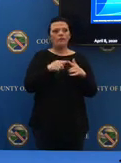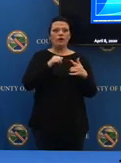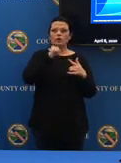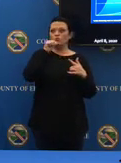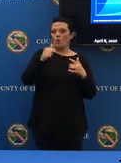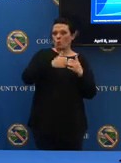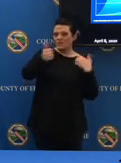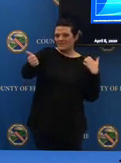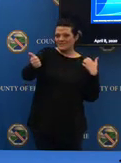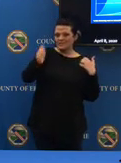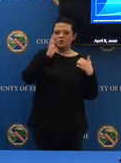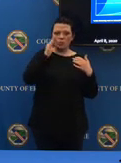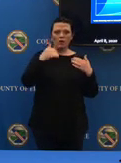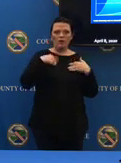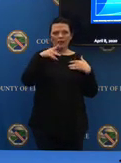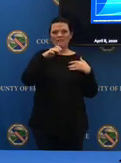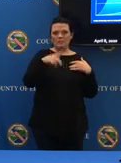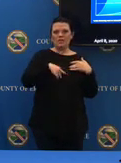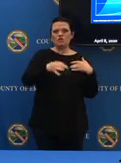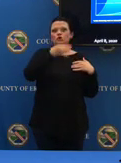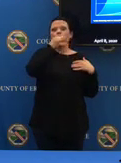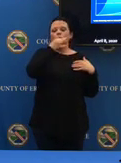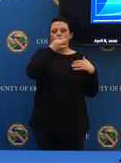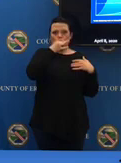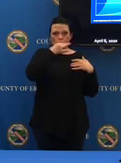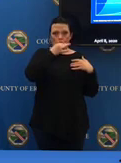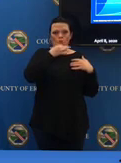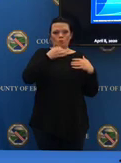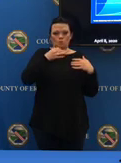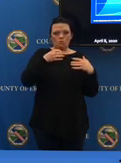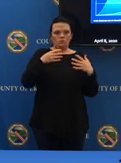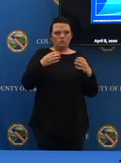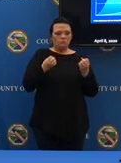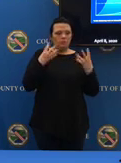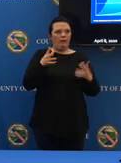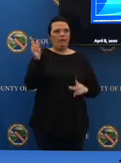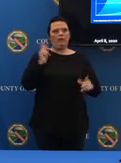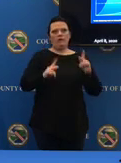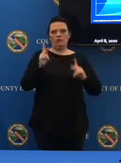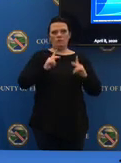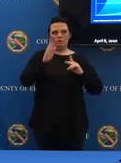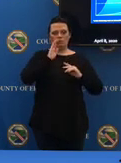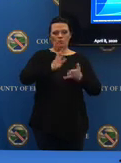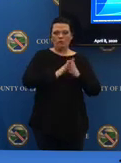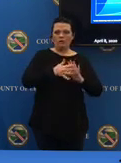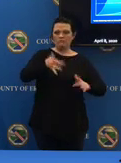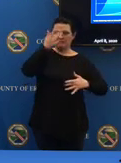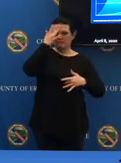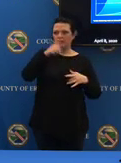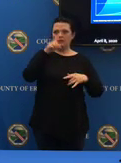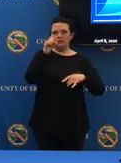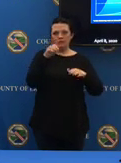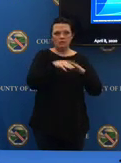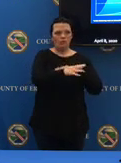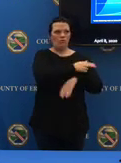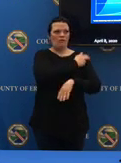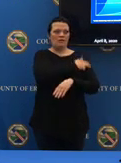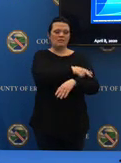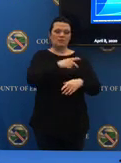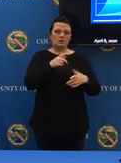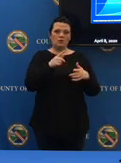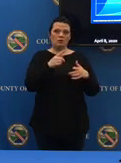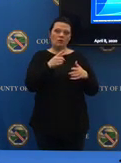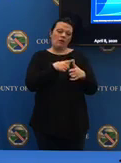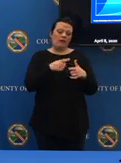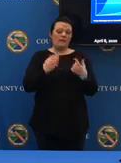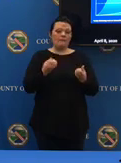peak much sooner. There'll be many, many, many more people across Western New York who will contract it, who will need hospitalization, and many more people who will